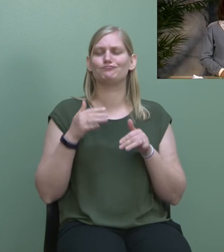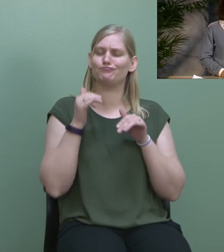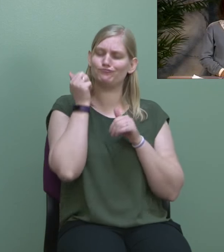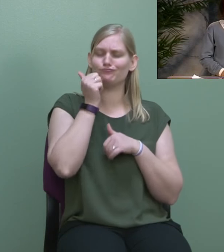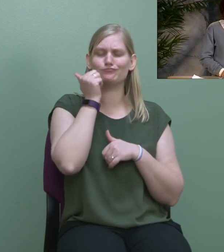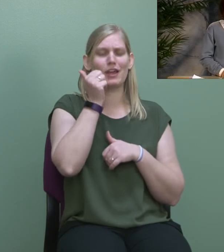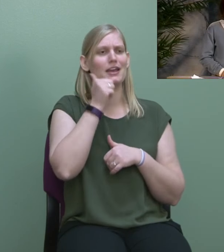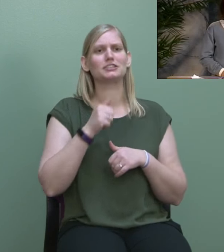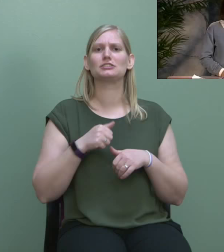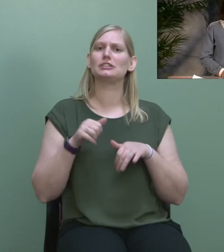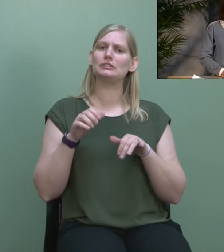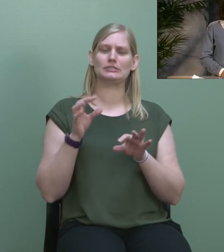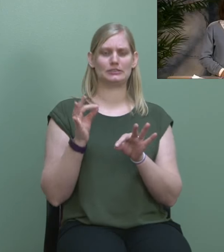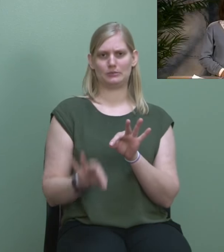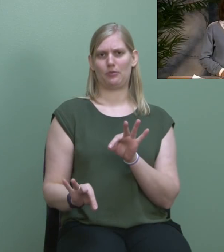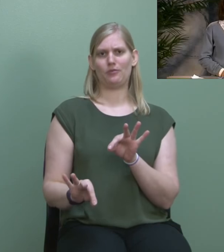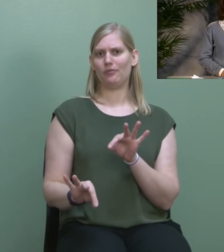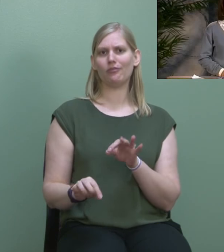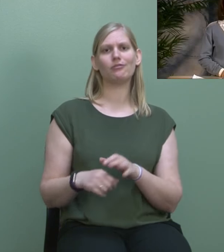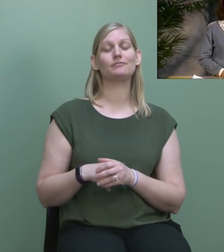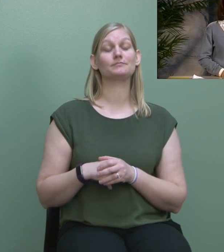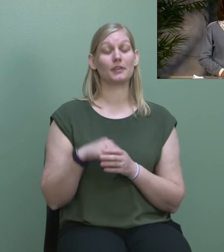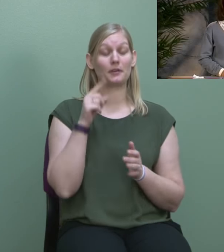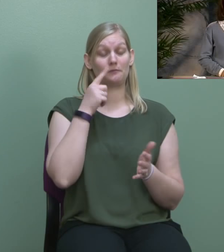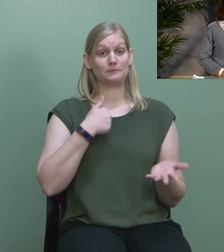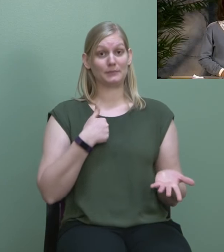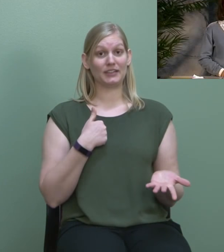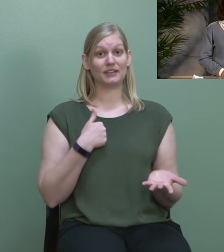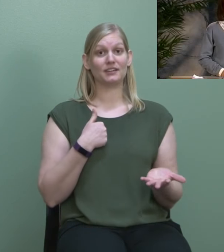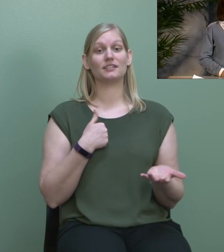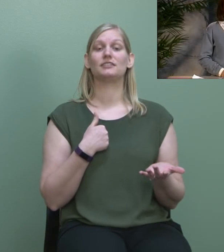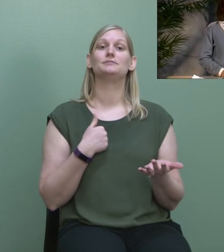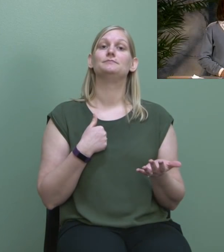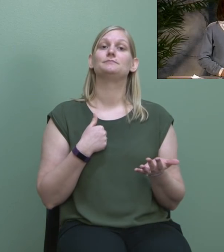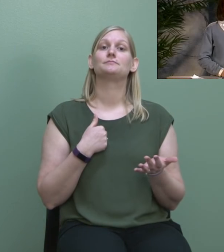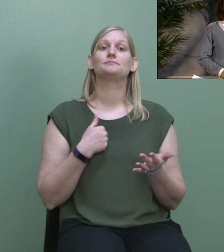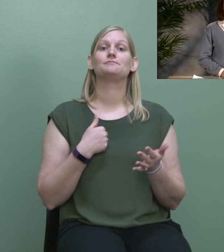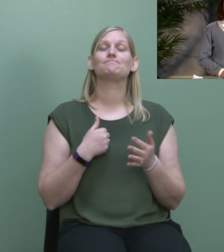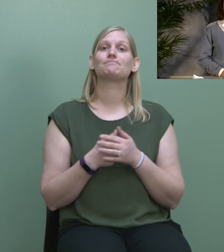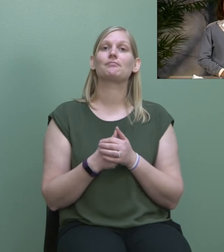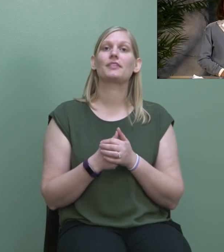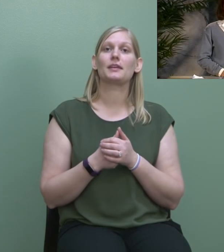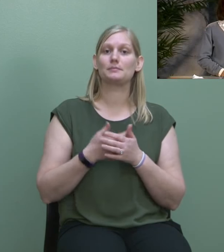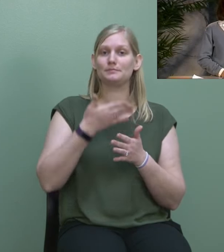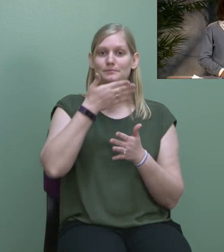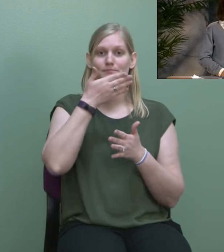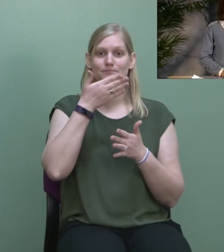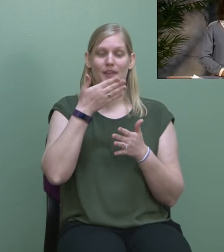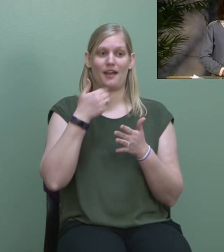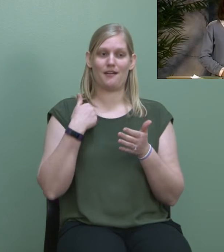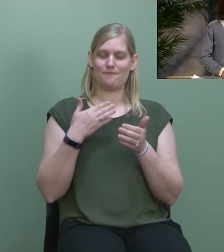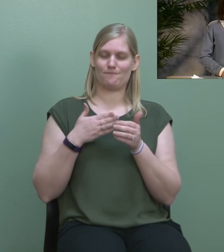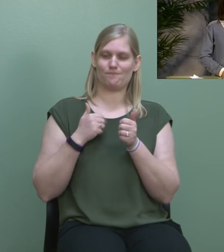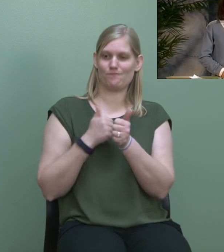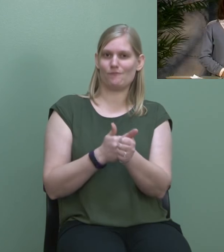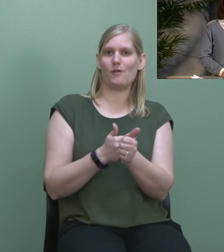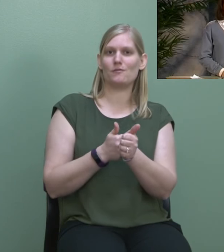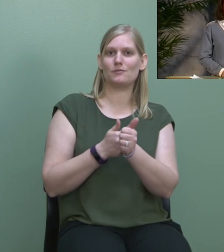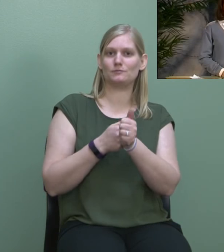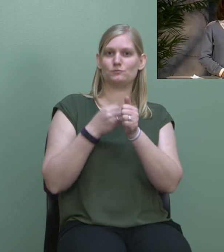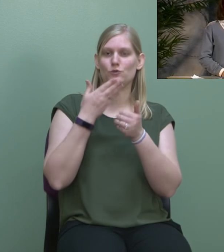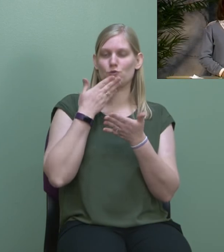very simple. For me, the most useful guideline that I have is the food guide pyramid.